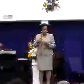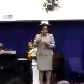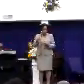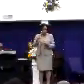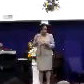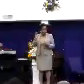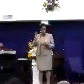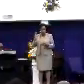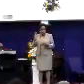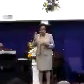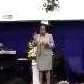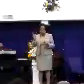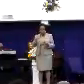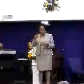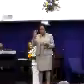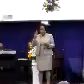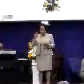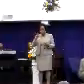I never had a BMW, I had an old